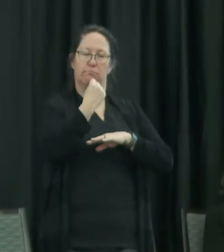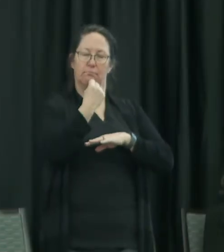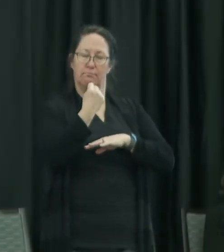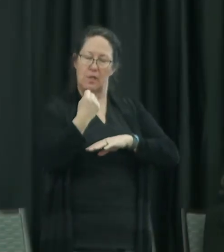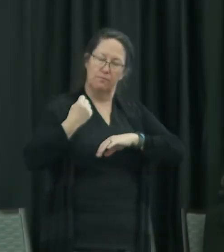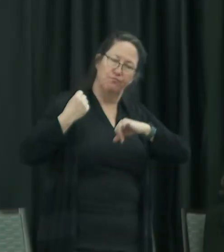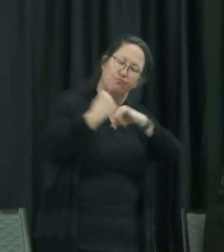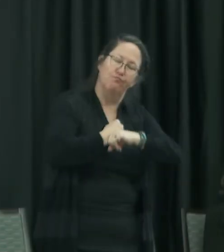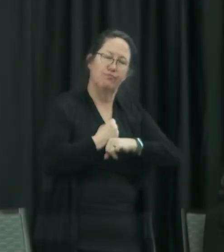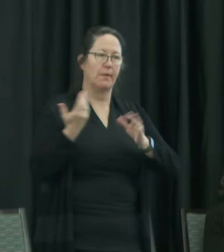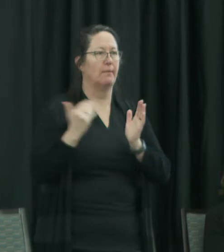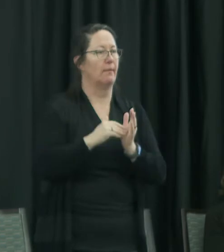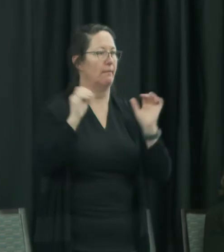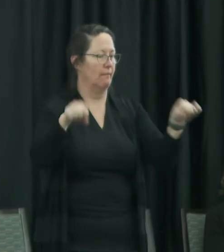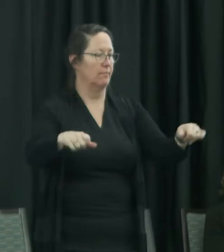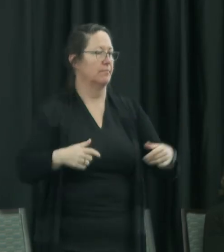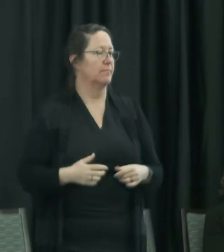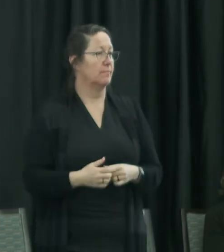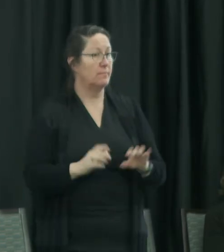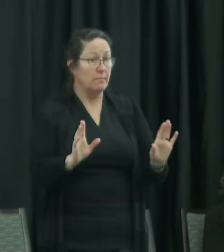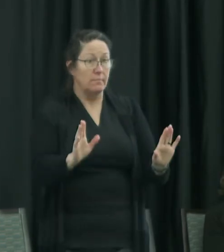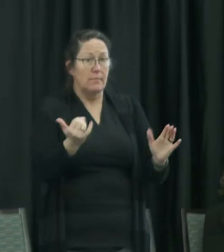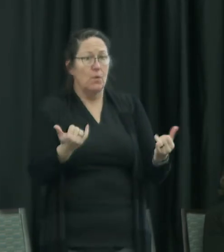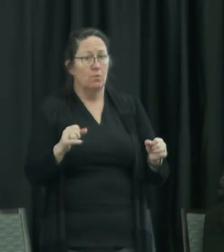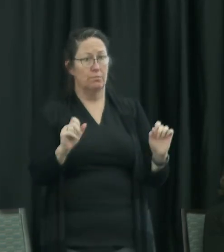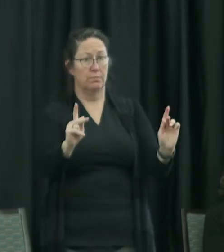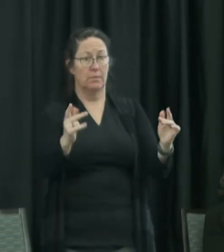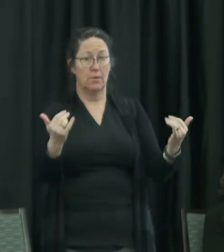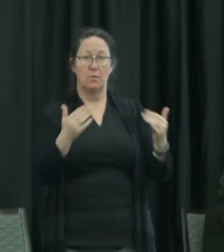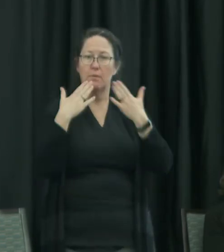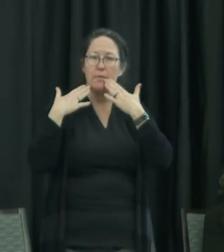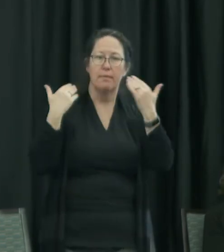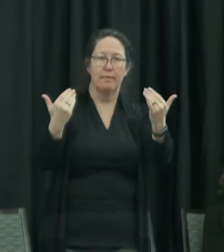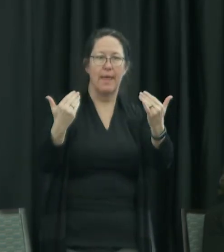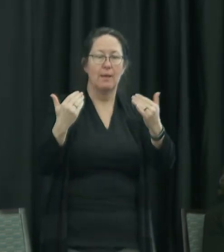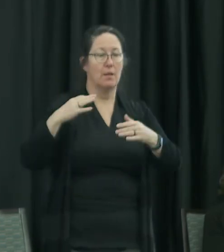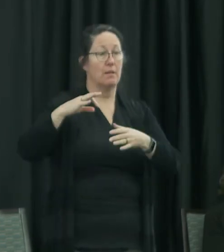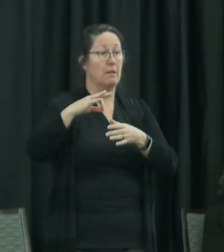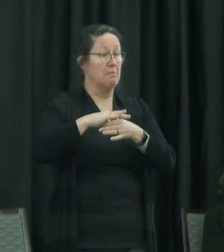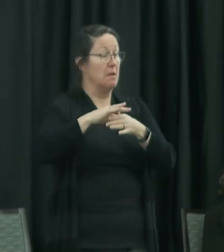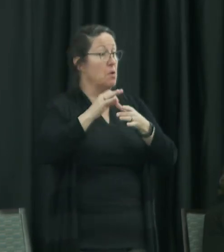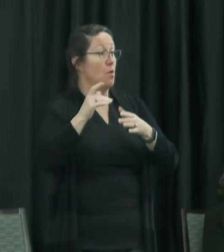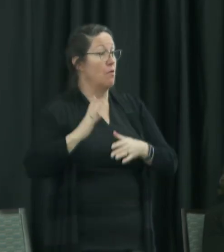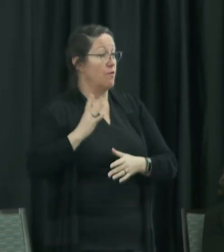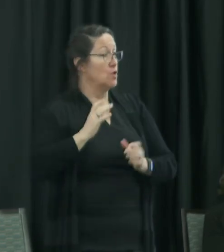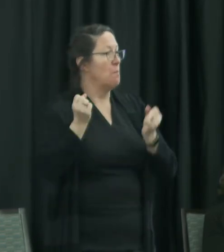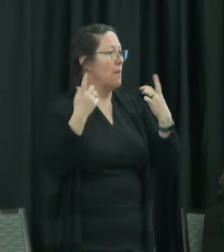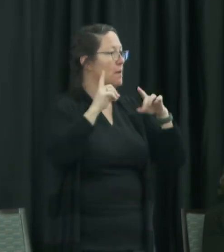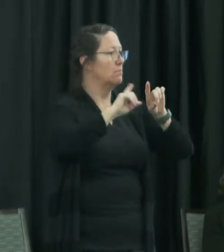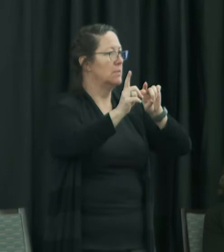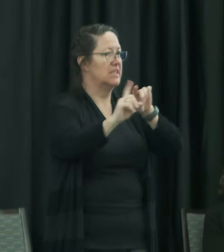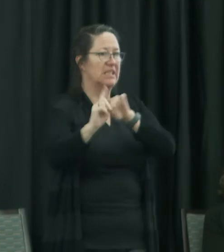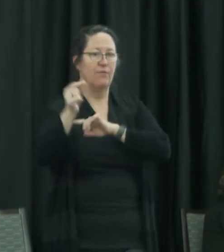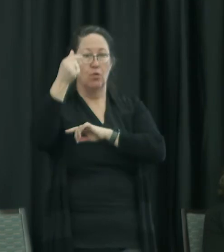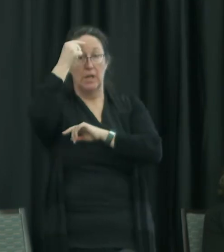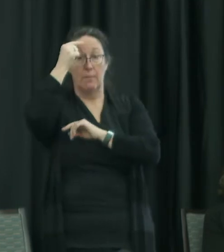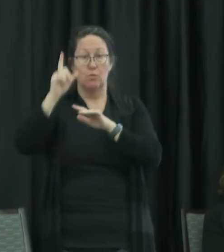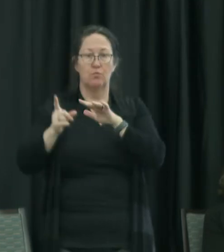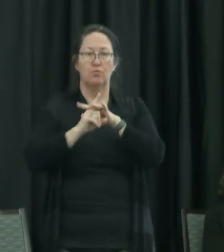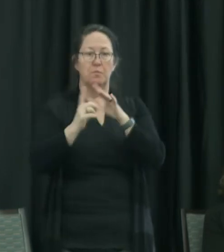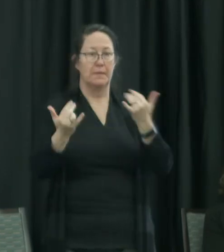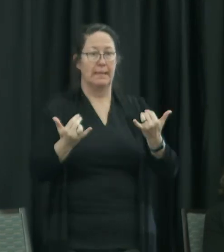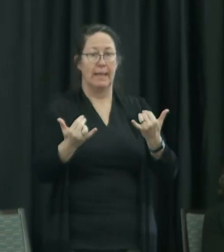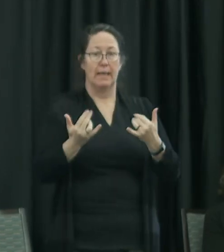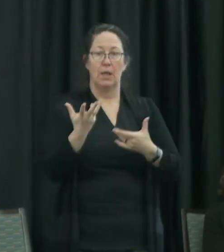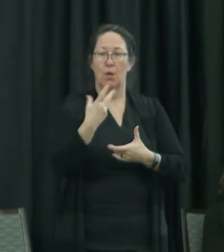standing afterwards. I would like to take this opportunity to thank the elected officials from a variety of local governments for joining us here